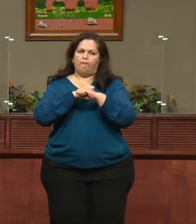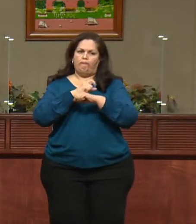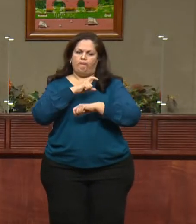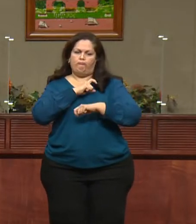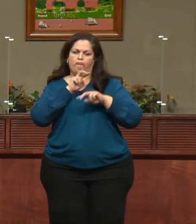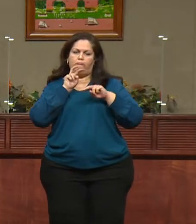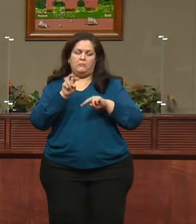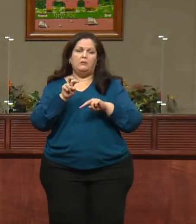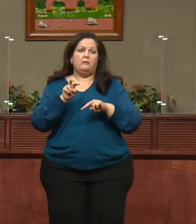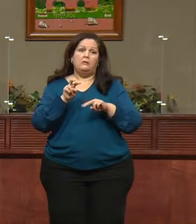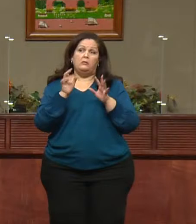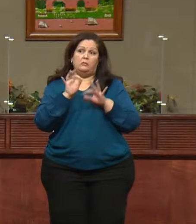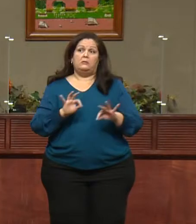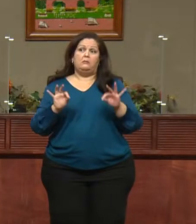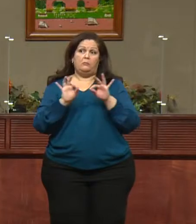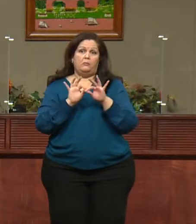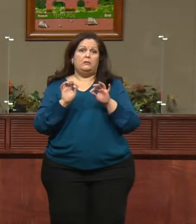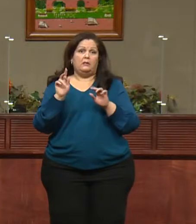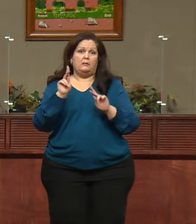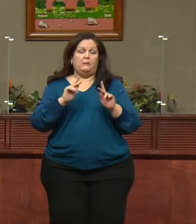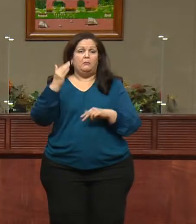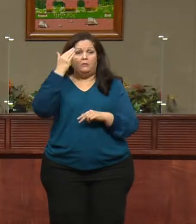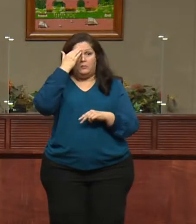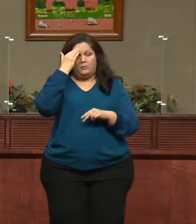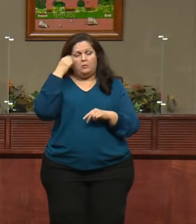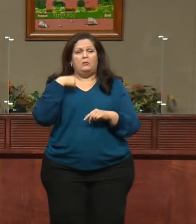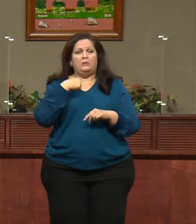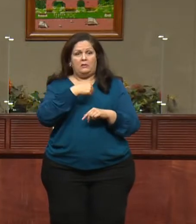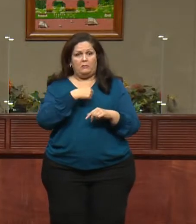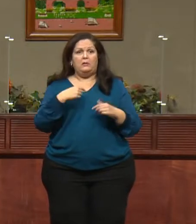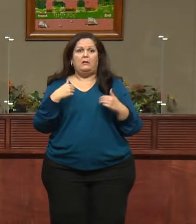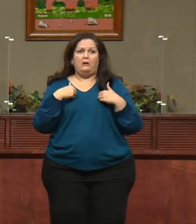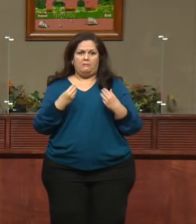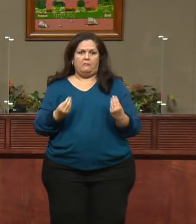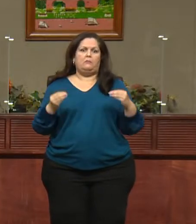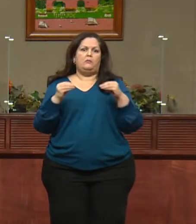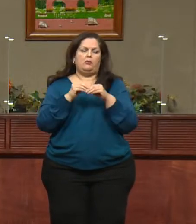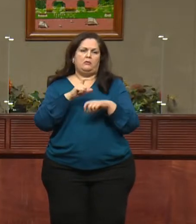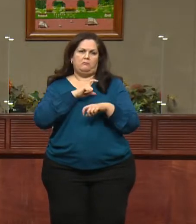site, and it's important for people to know that we have severely increased security.